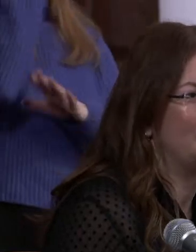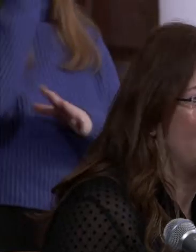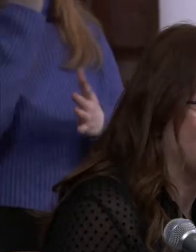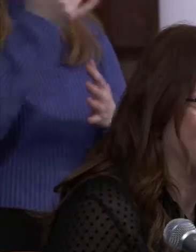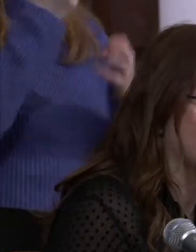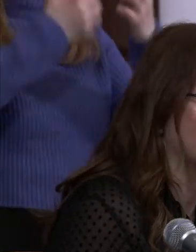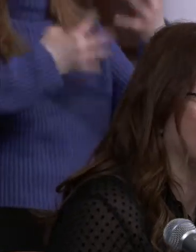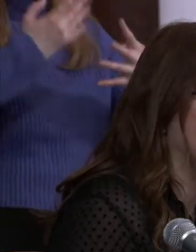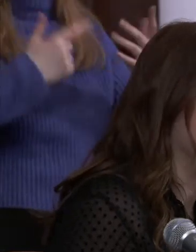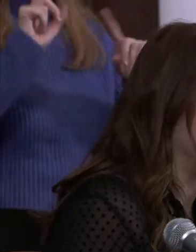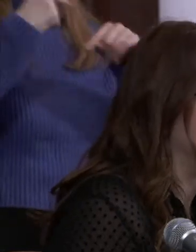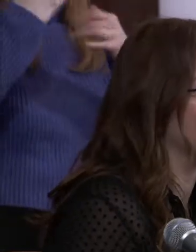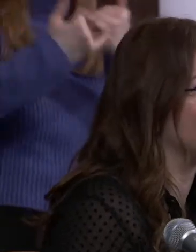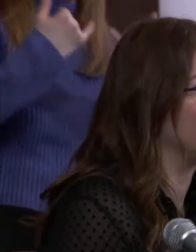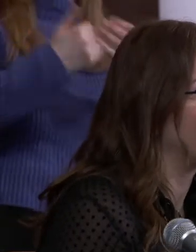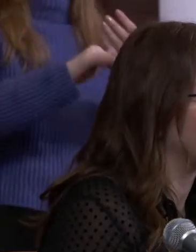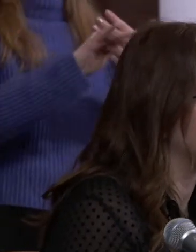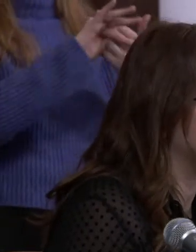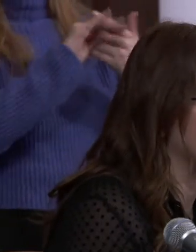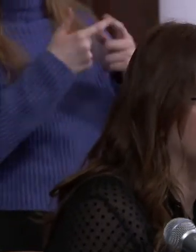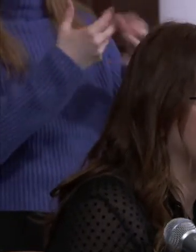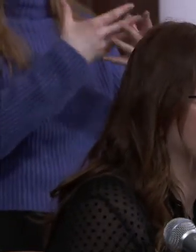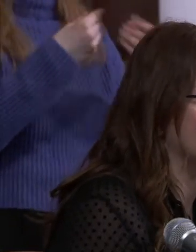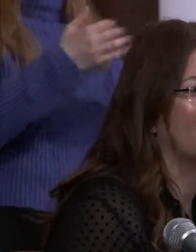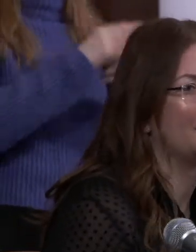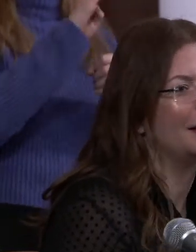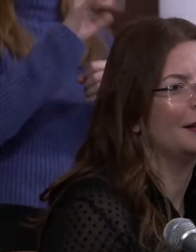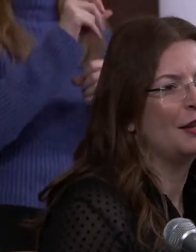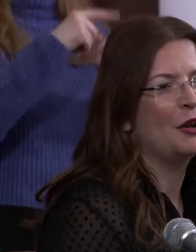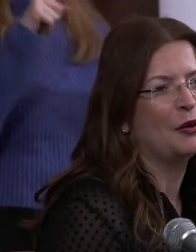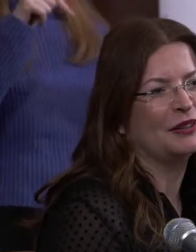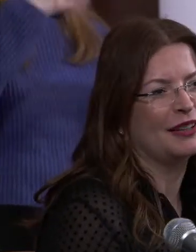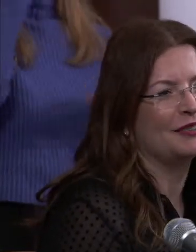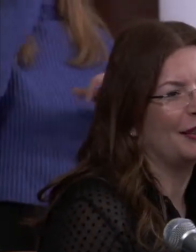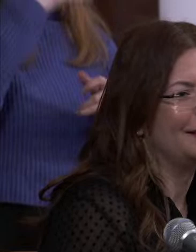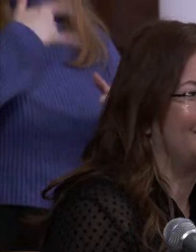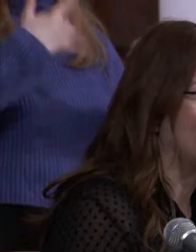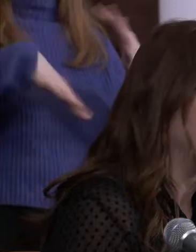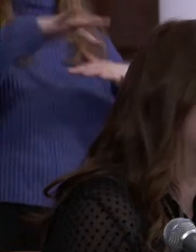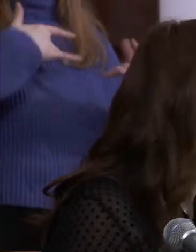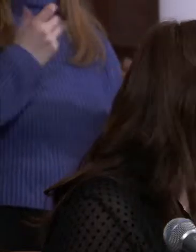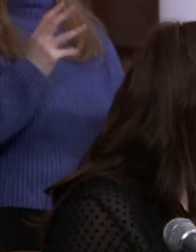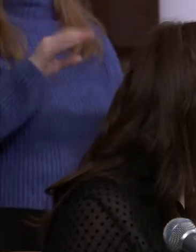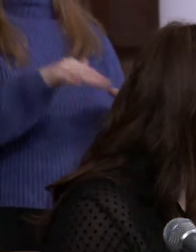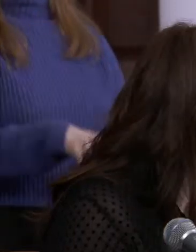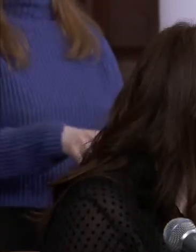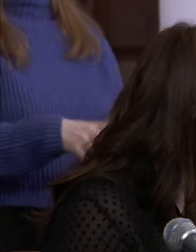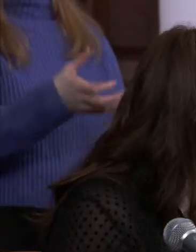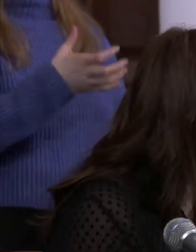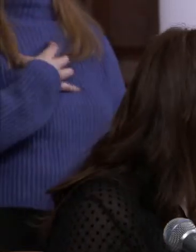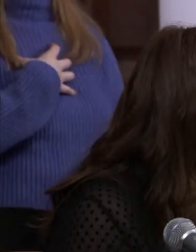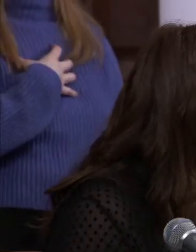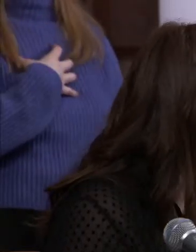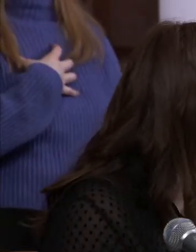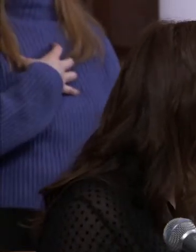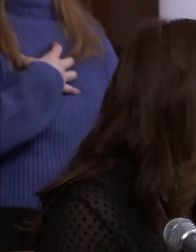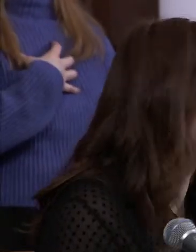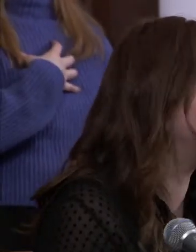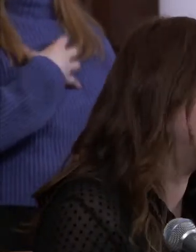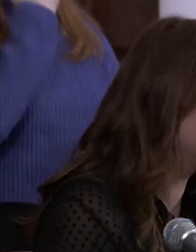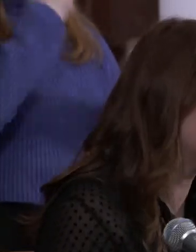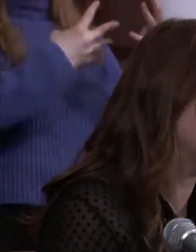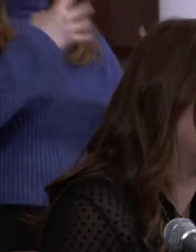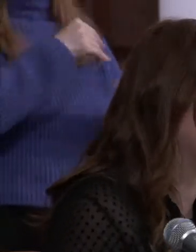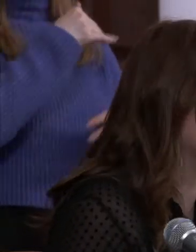figures and present the status of biodiversity in Ireland, I think all of us felt a little bit shocked at the numbers.